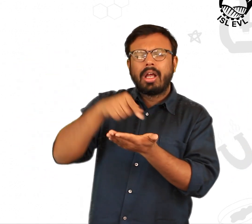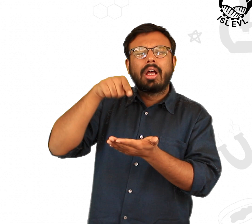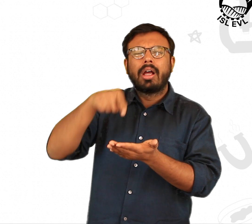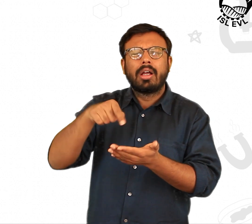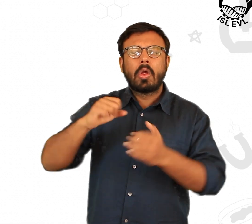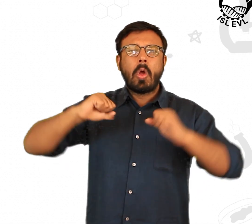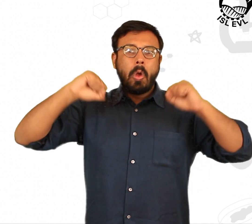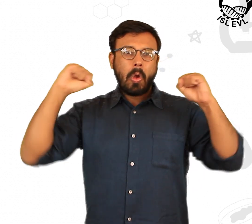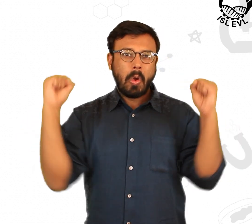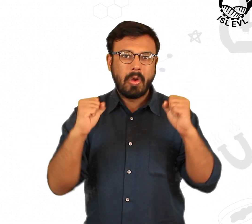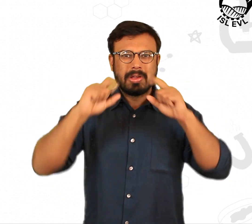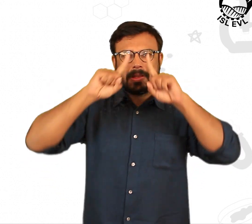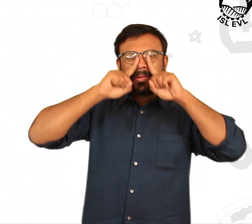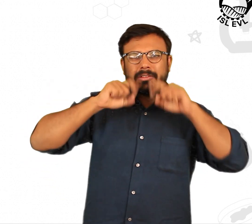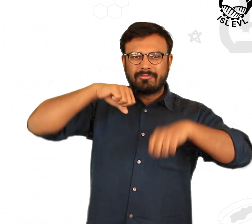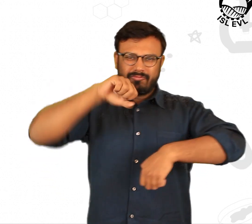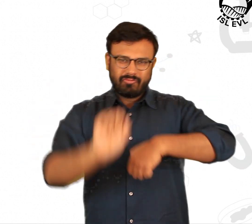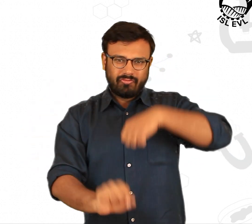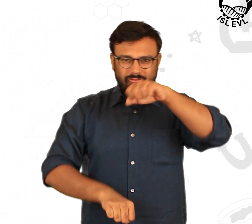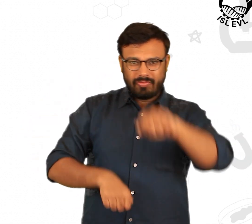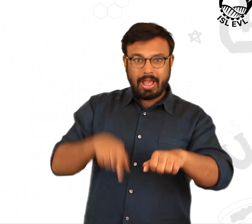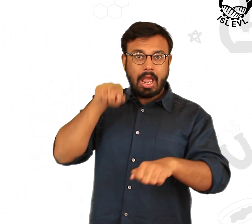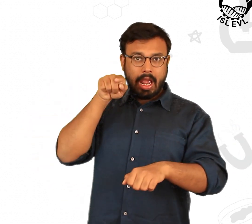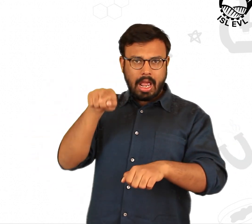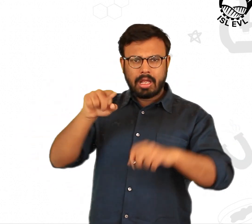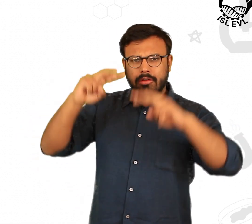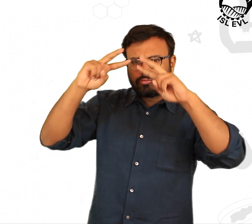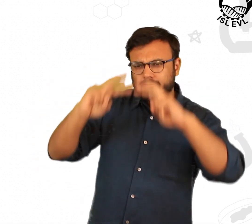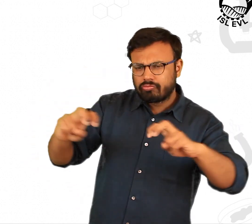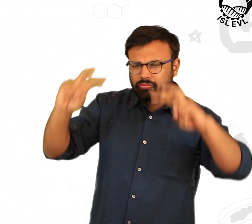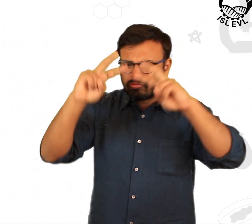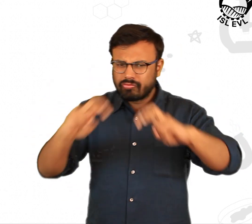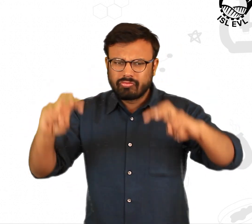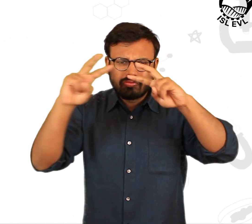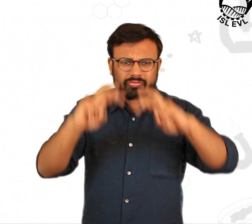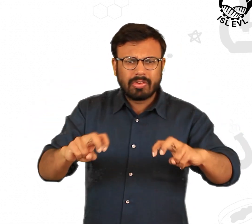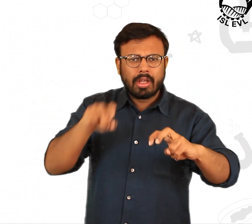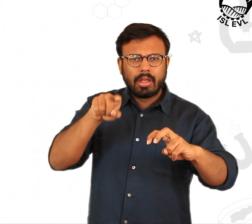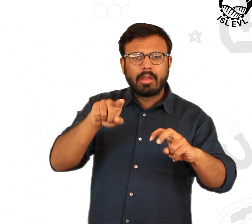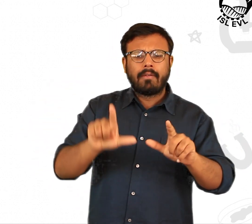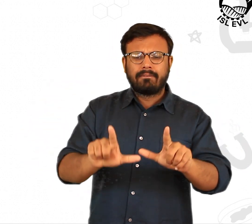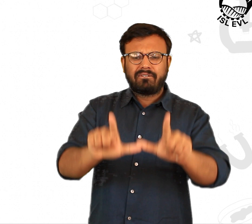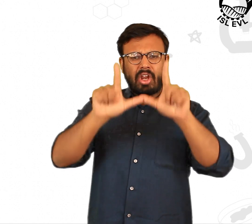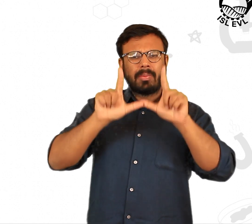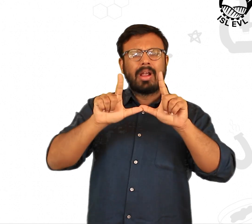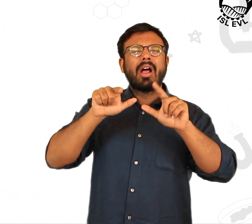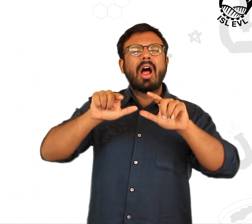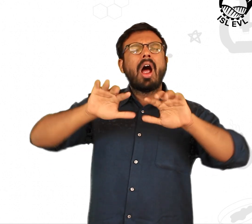indirect evidences analyzed to study the conservation status of snow